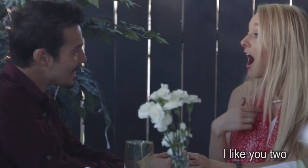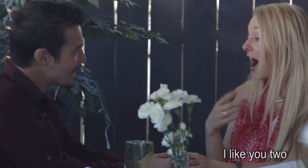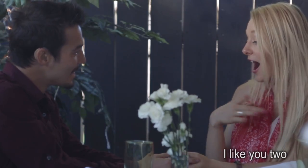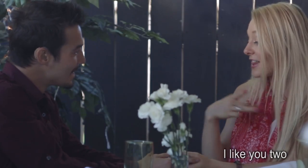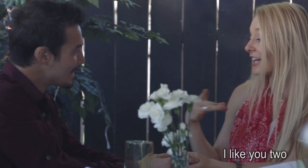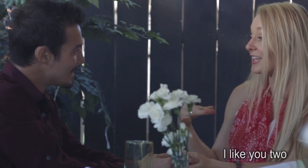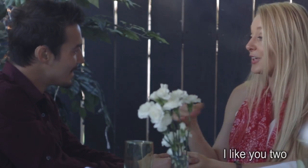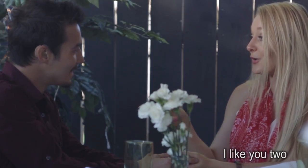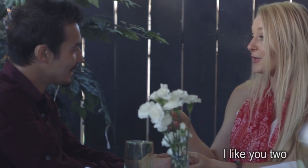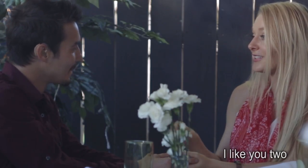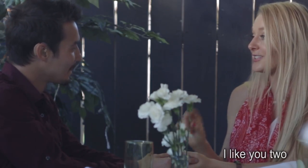I like you